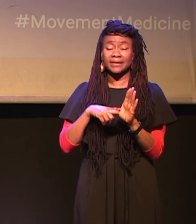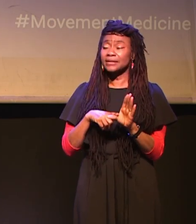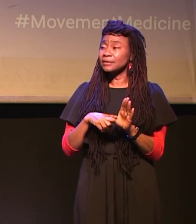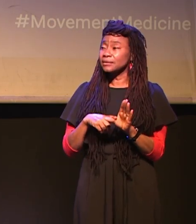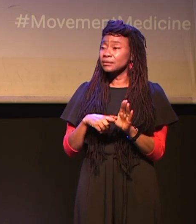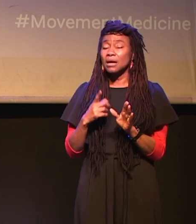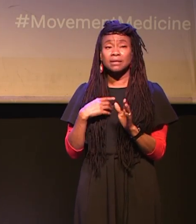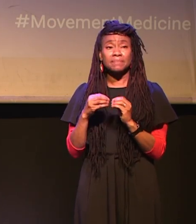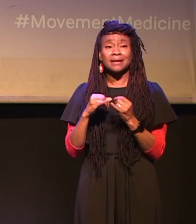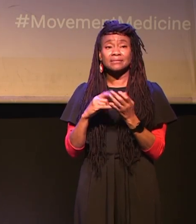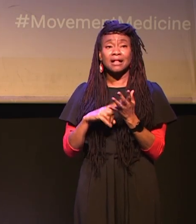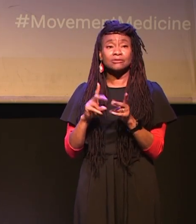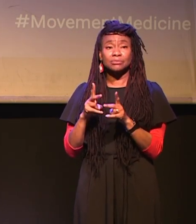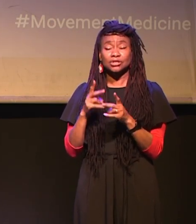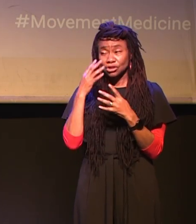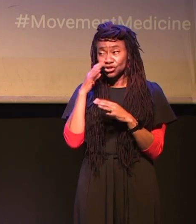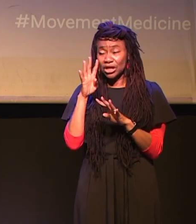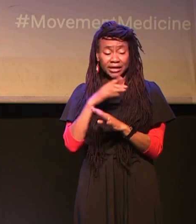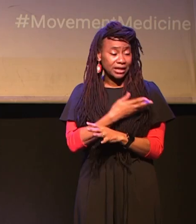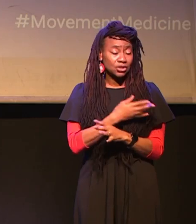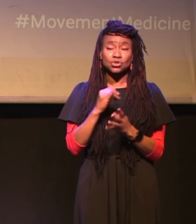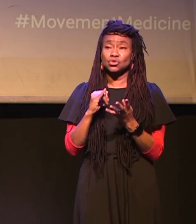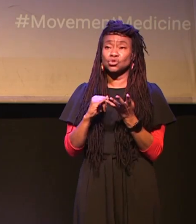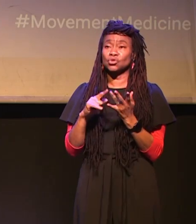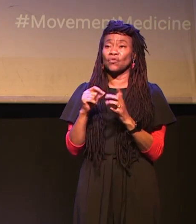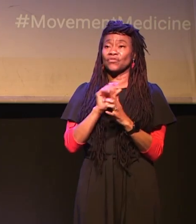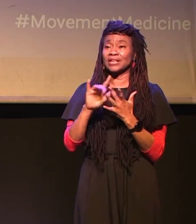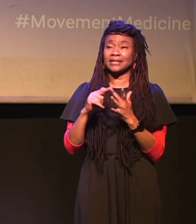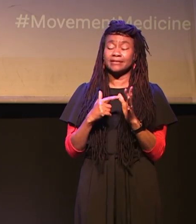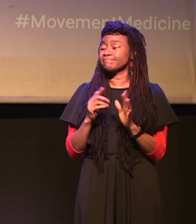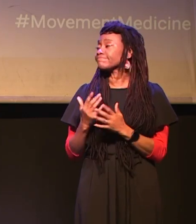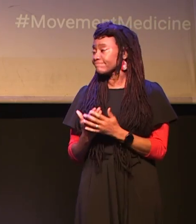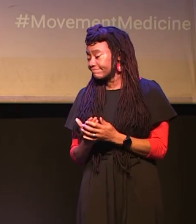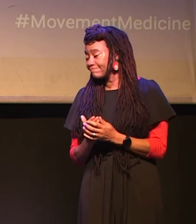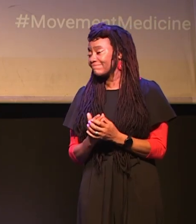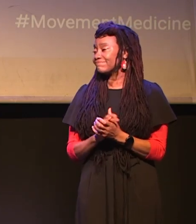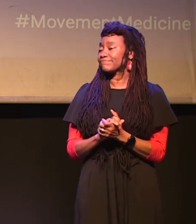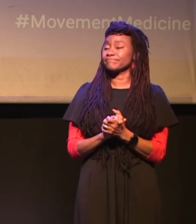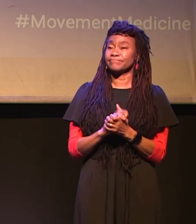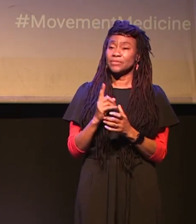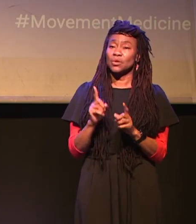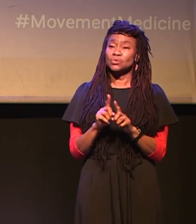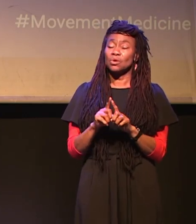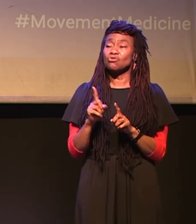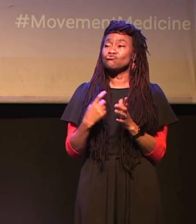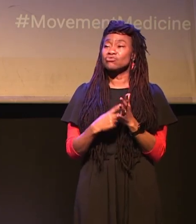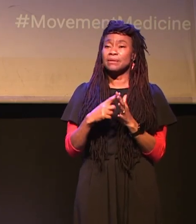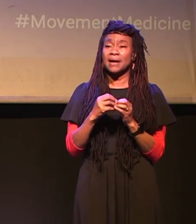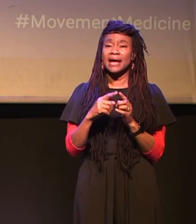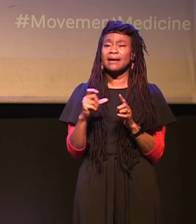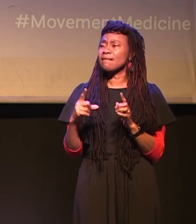our incredible BSL, Jackie and Sophie. HJL team, Rebecca, who's